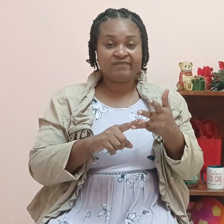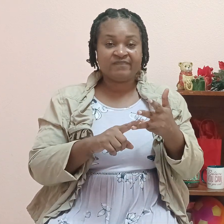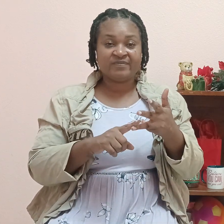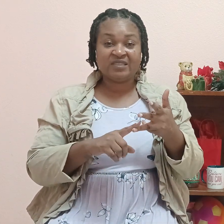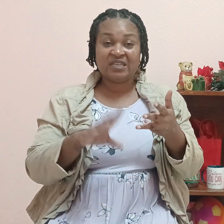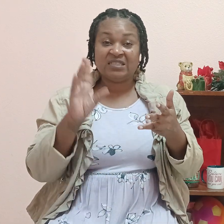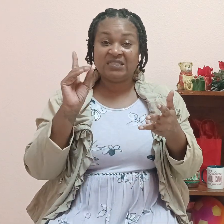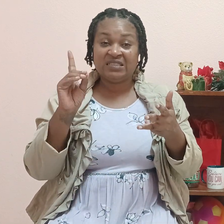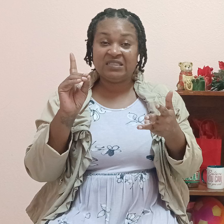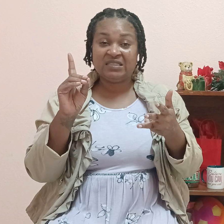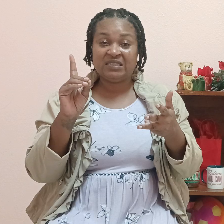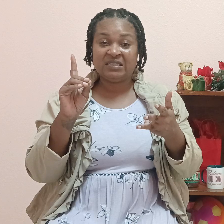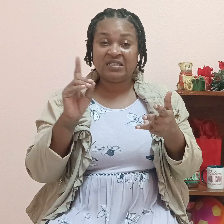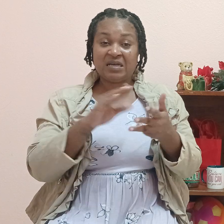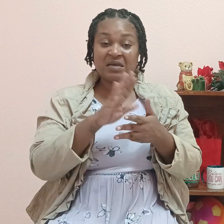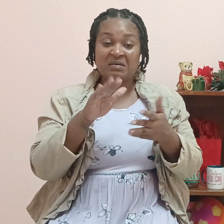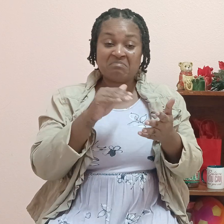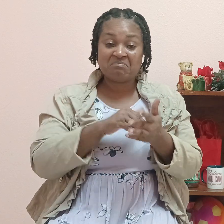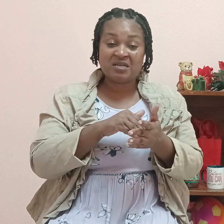D, Midnight Service.